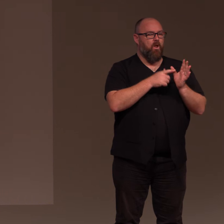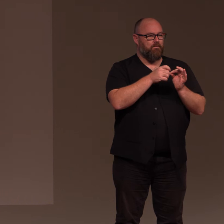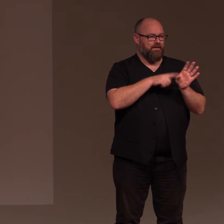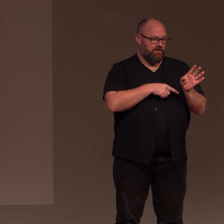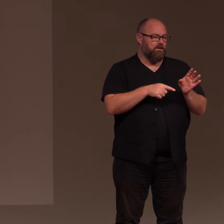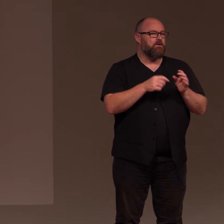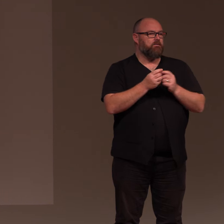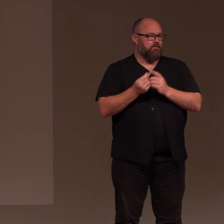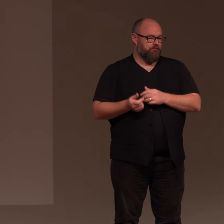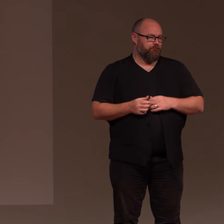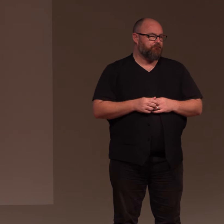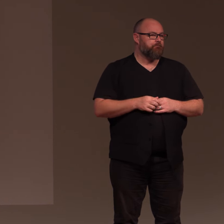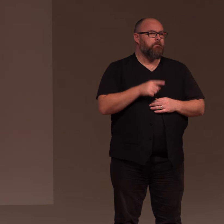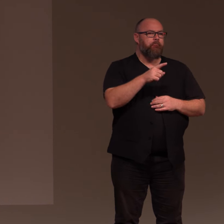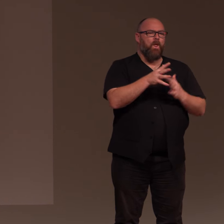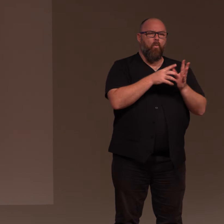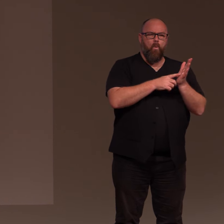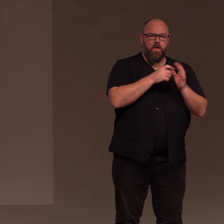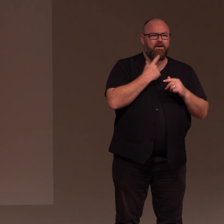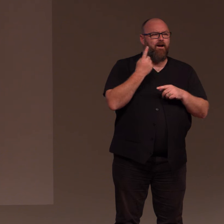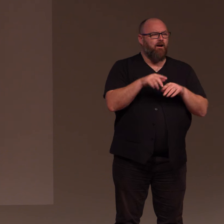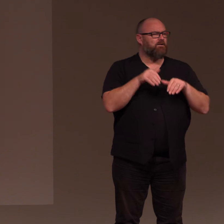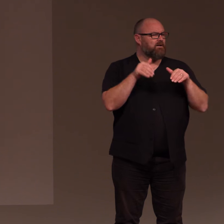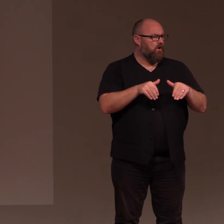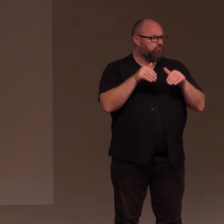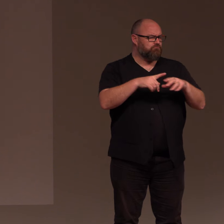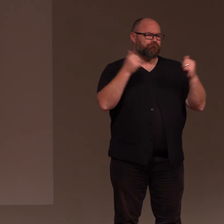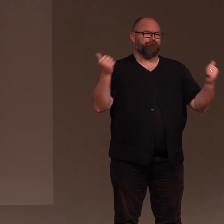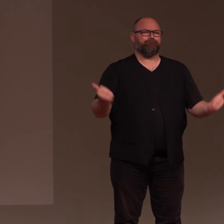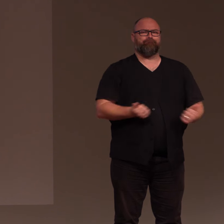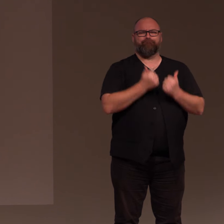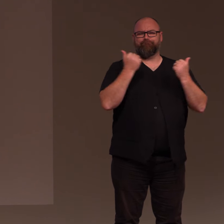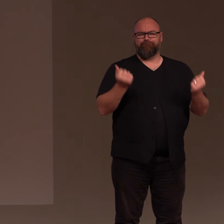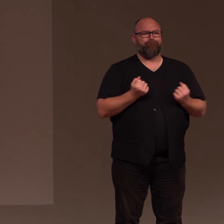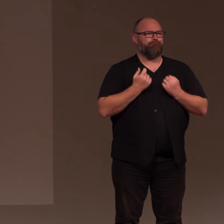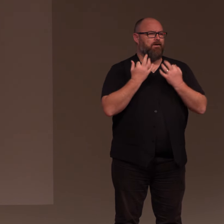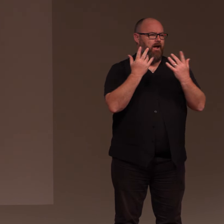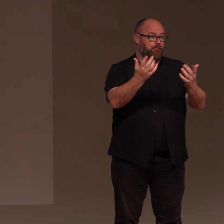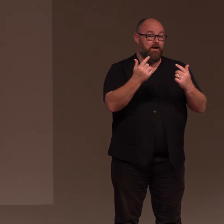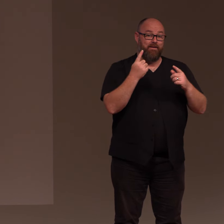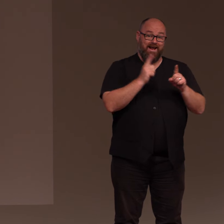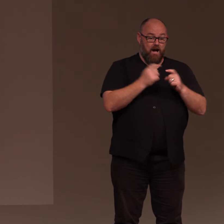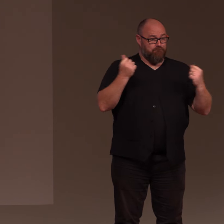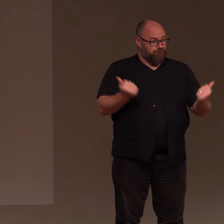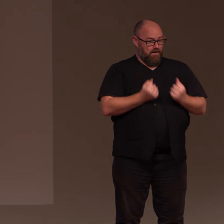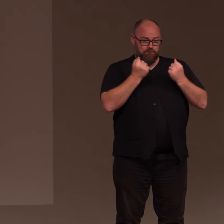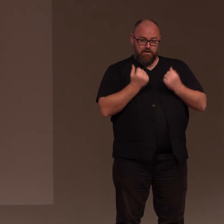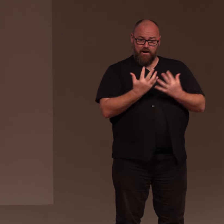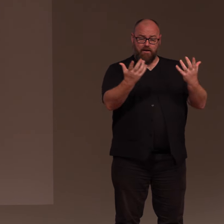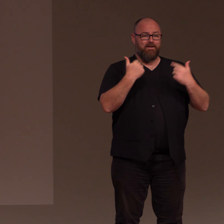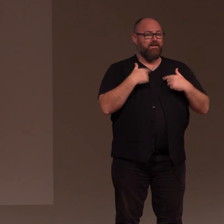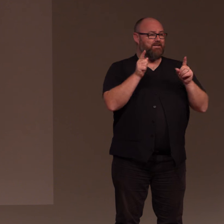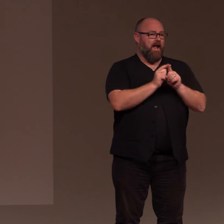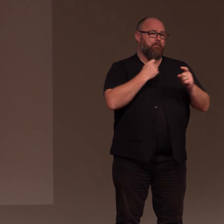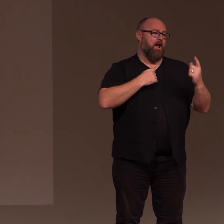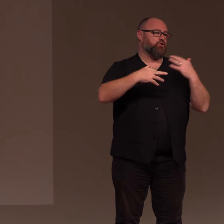There's lots of wallaby, kangaroo, there's abundance. And abundance is our community and society and nation. That's